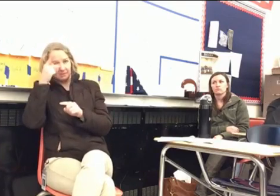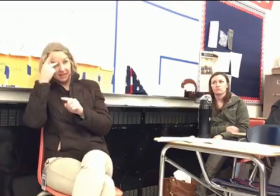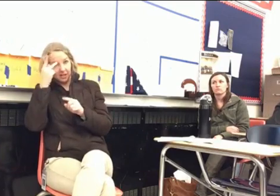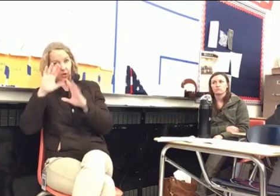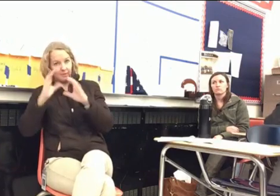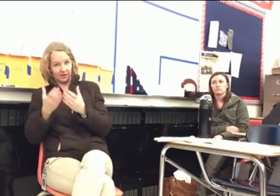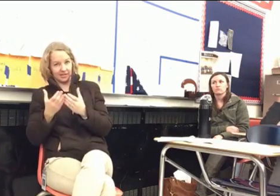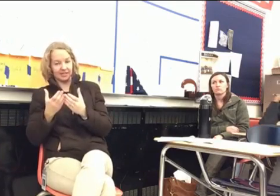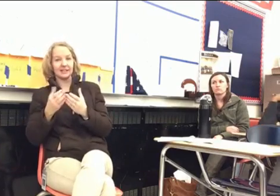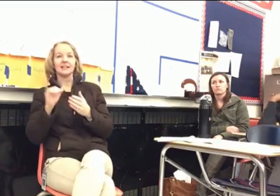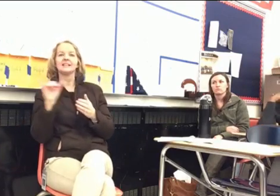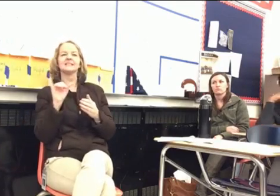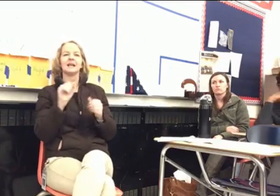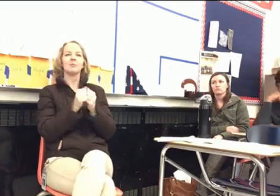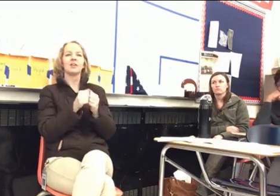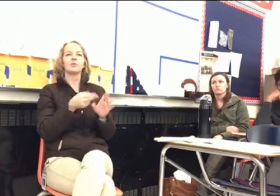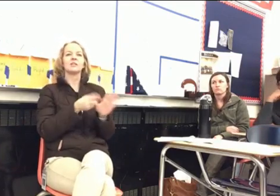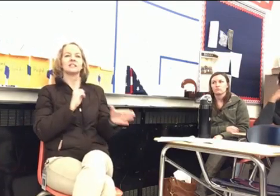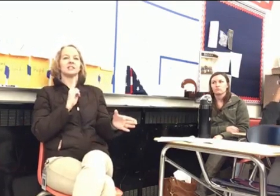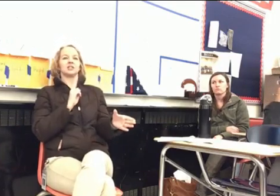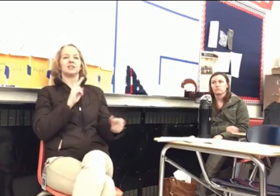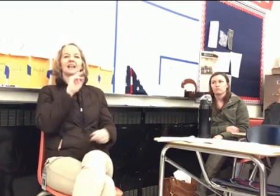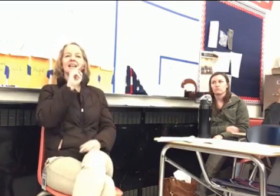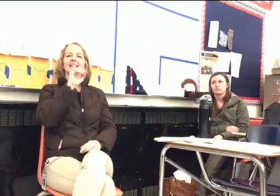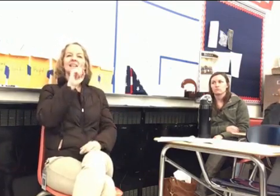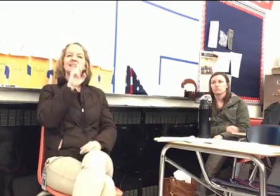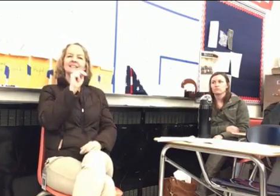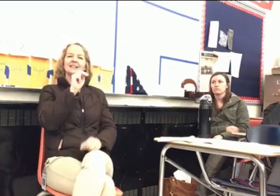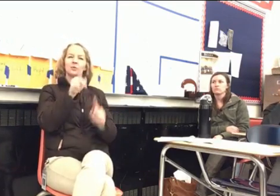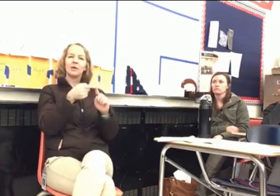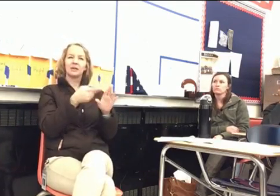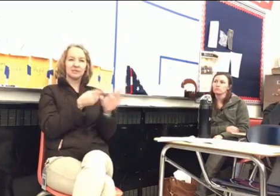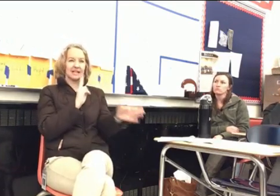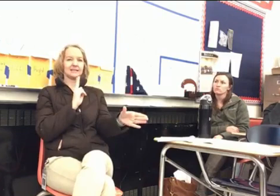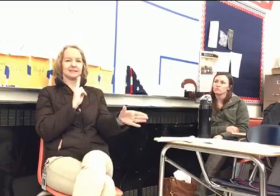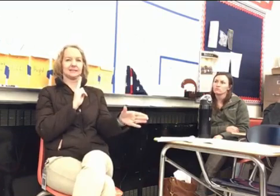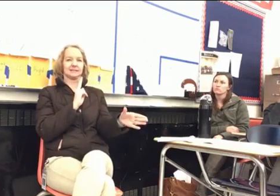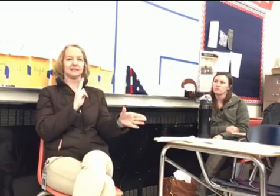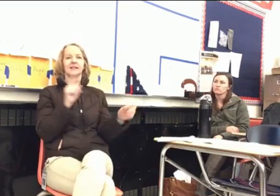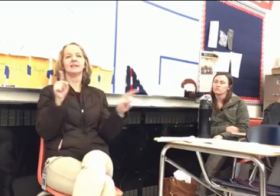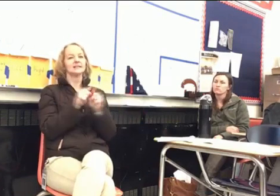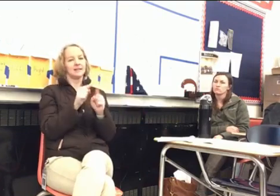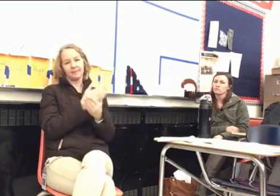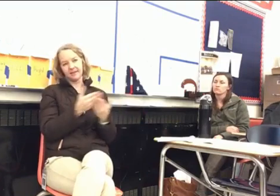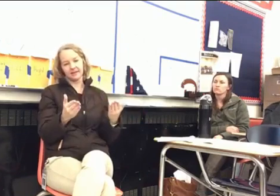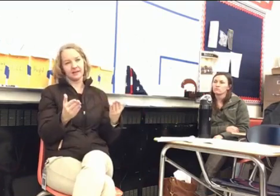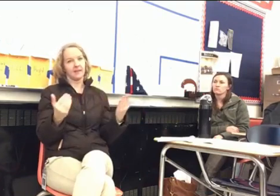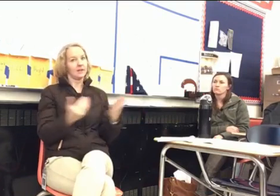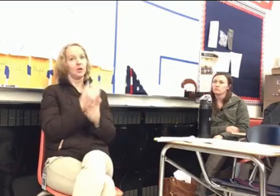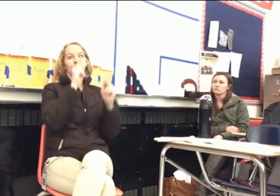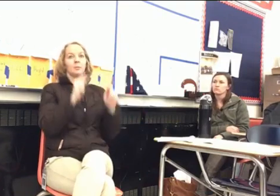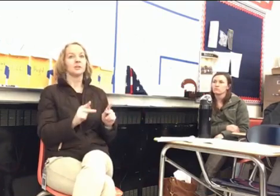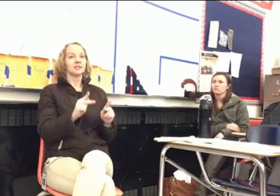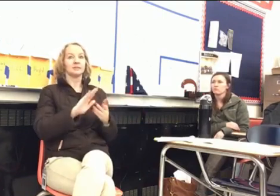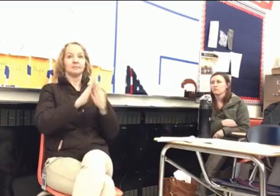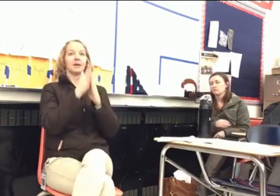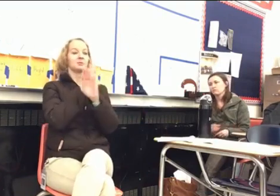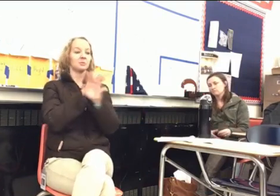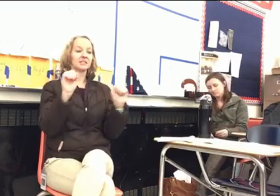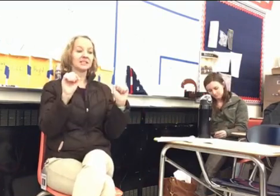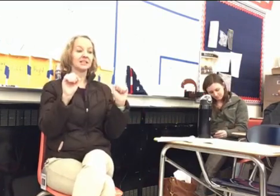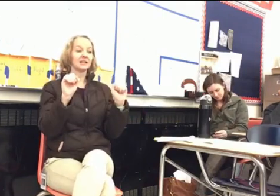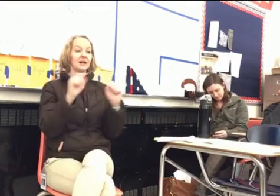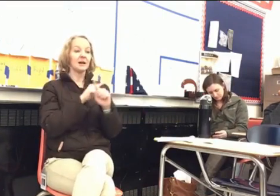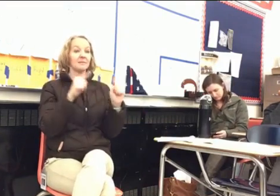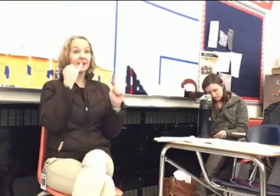with a resignation. So after Richard M. Nixon resigns, same exact thing. The new person comes into the presidency,